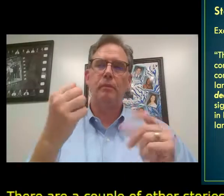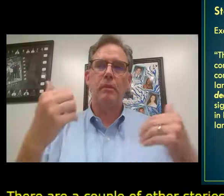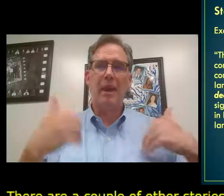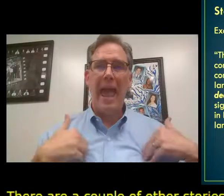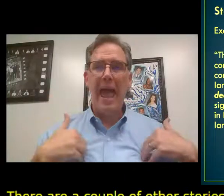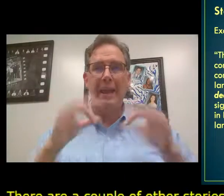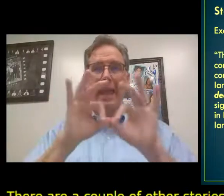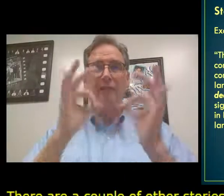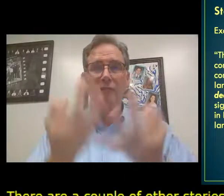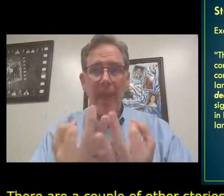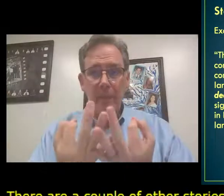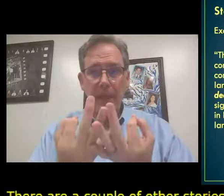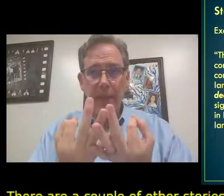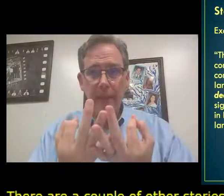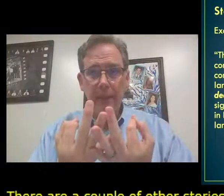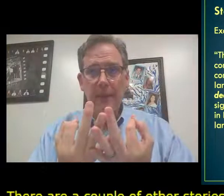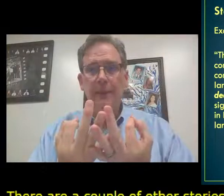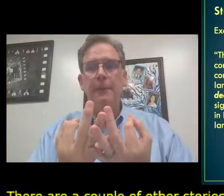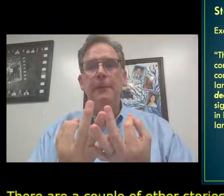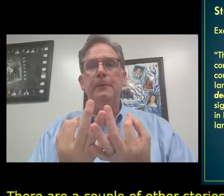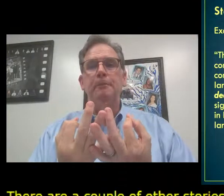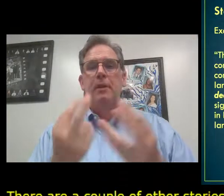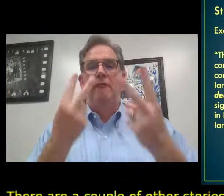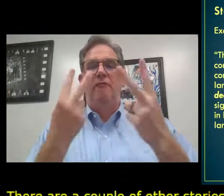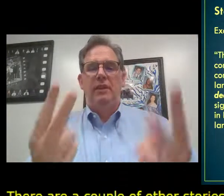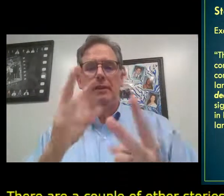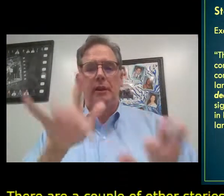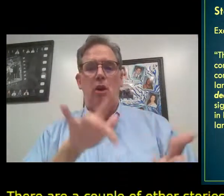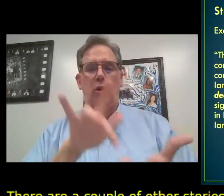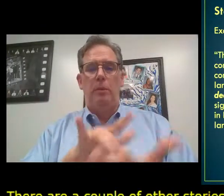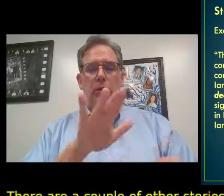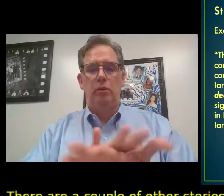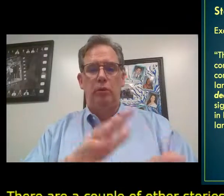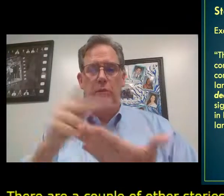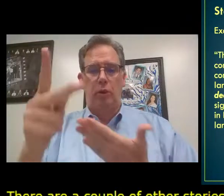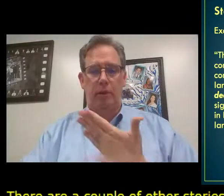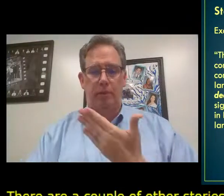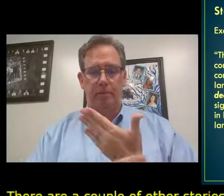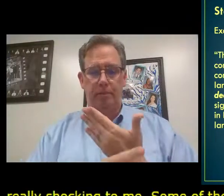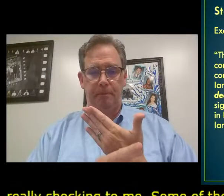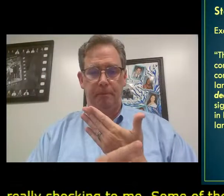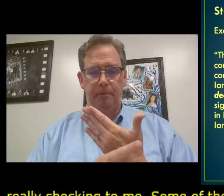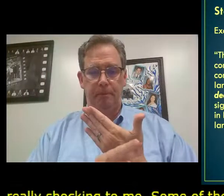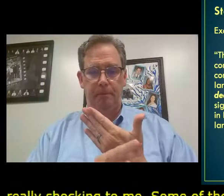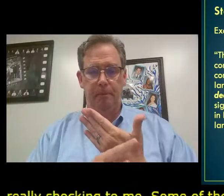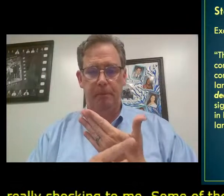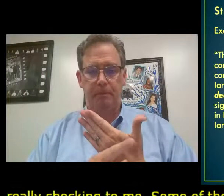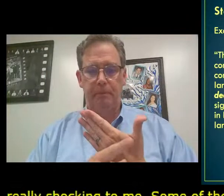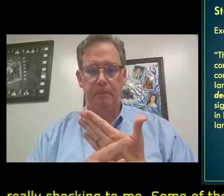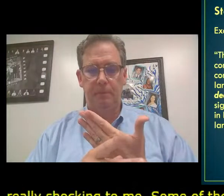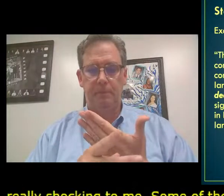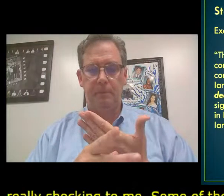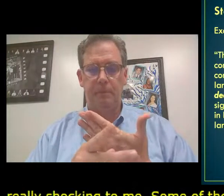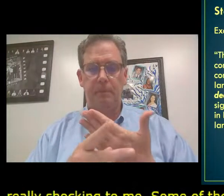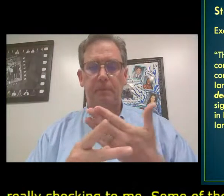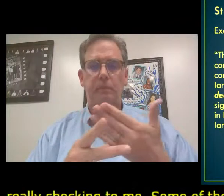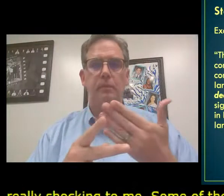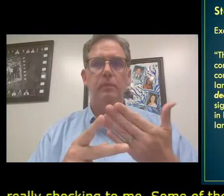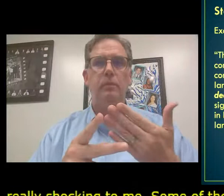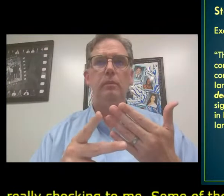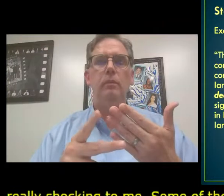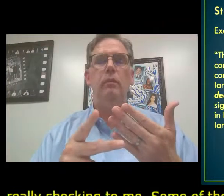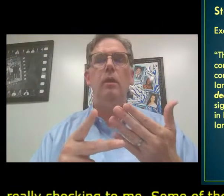There's some background about this. Now, there was a family that visited our middle school